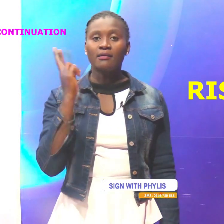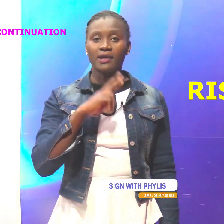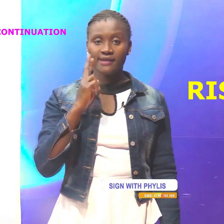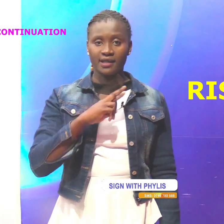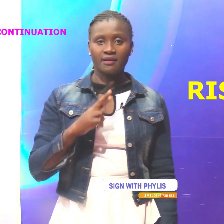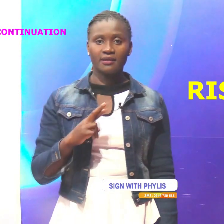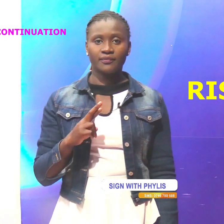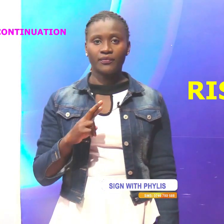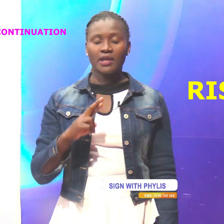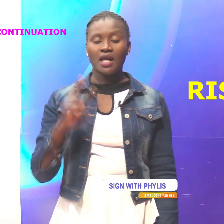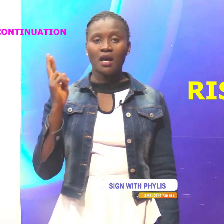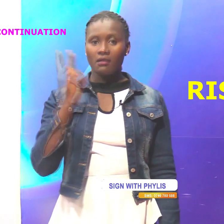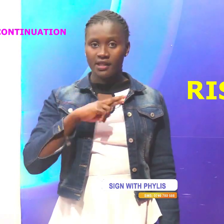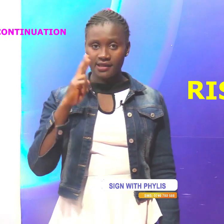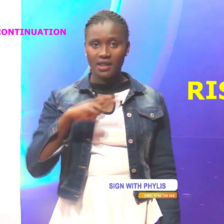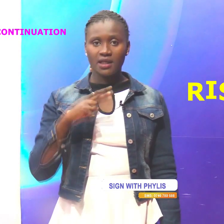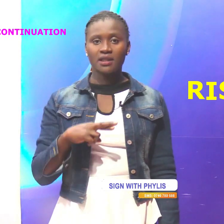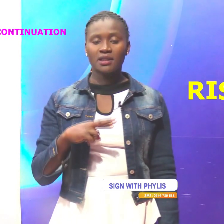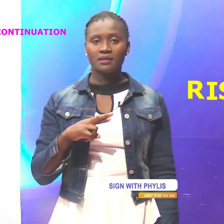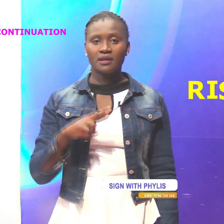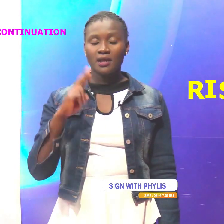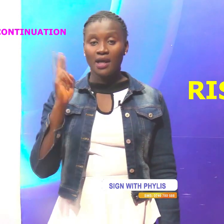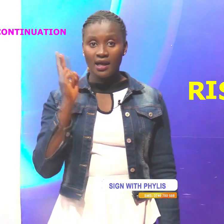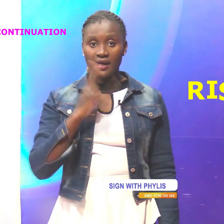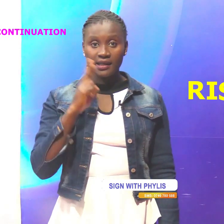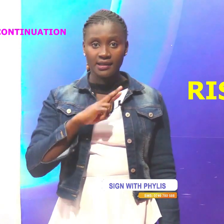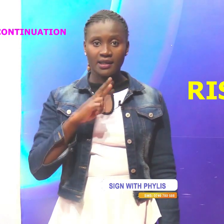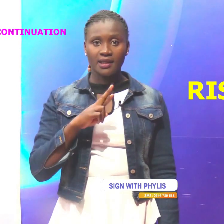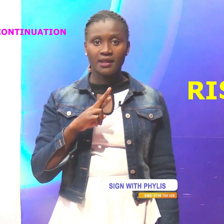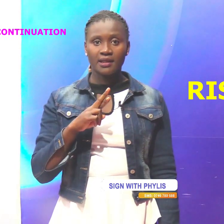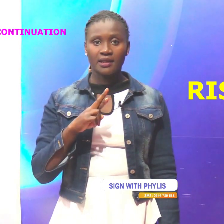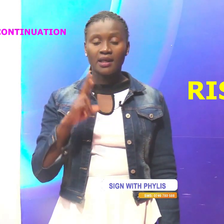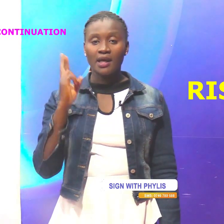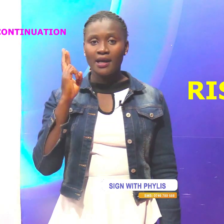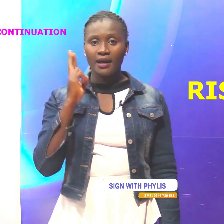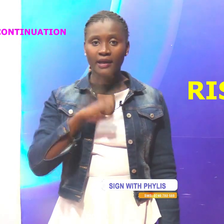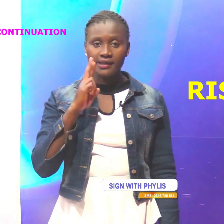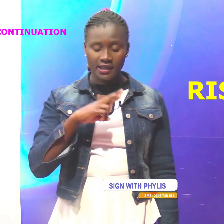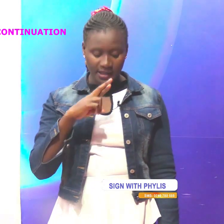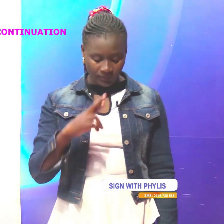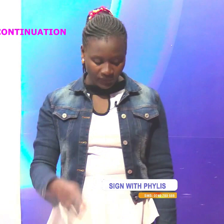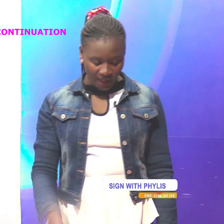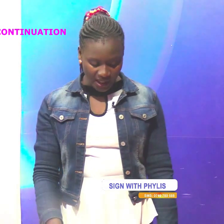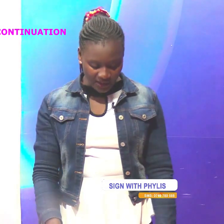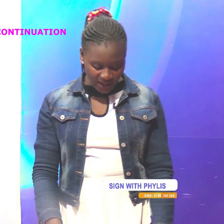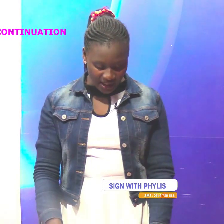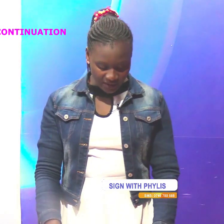Risk. Risk. Risk. Risk. And then we